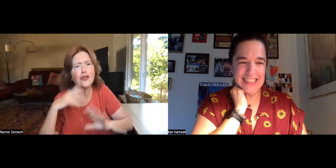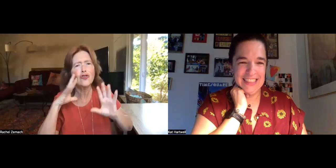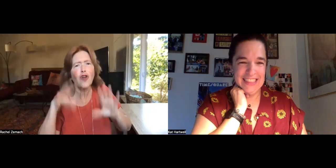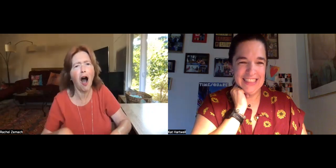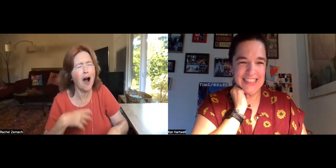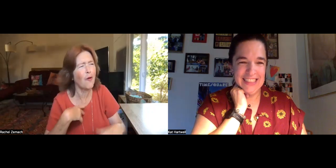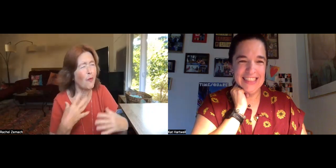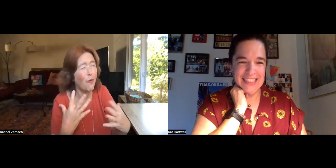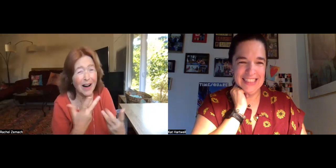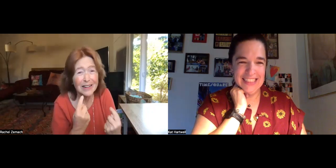Sean.